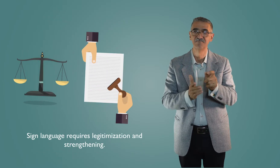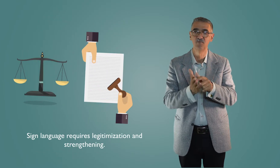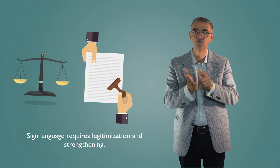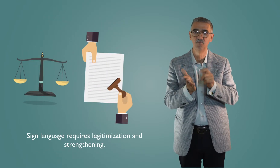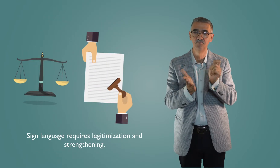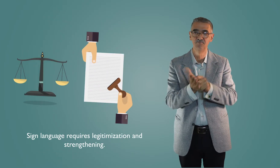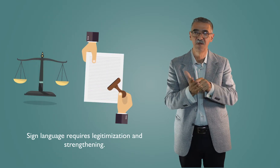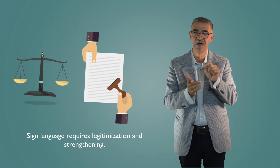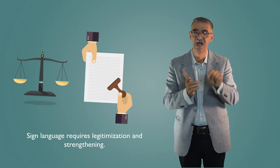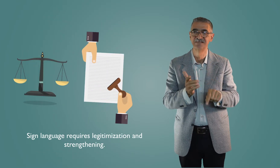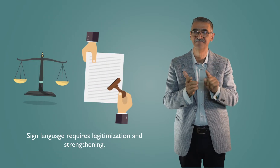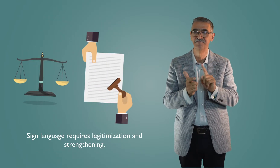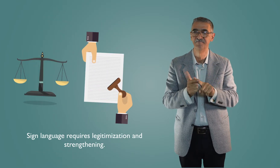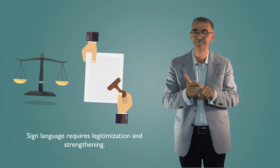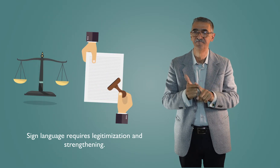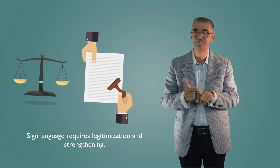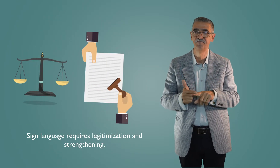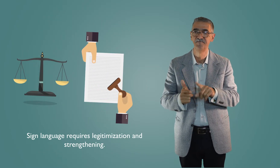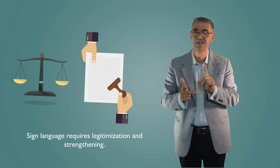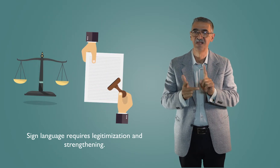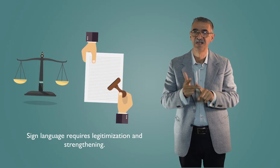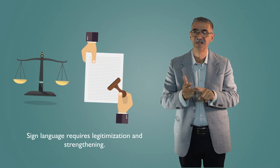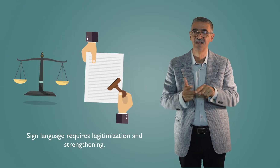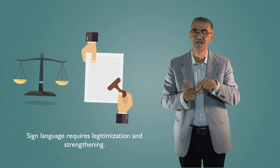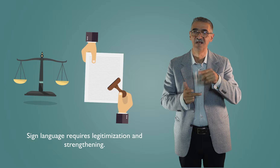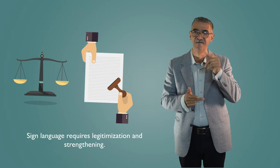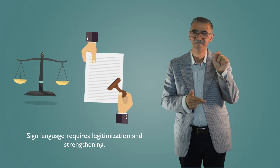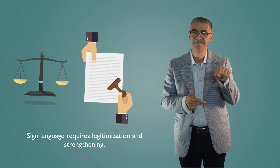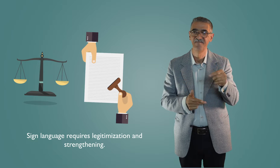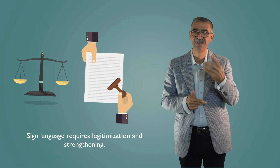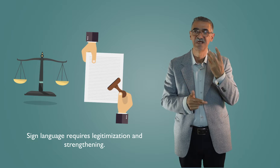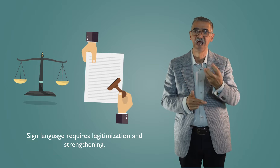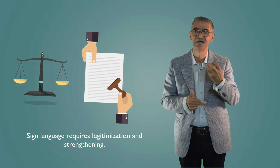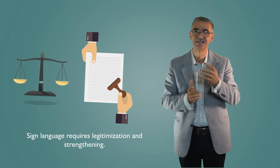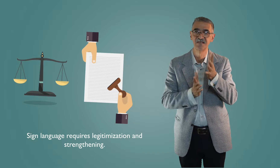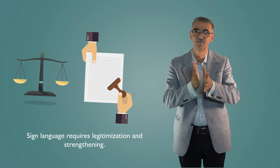Sign language requires legitimization and strengthening.